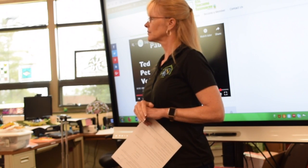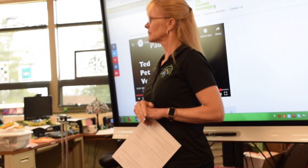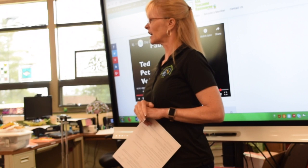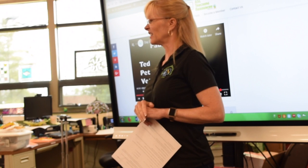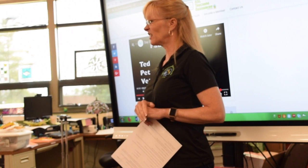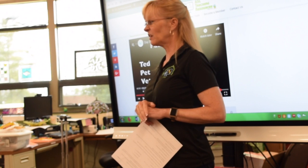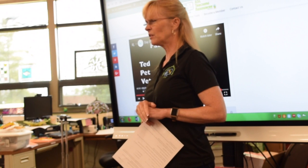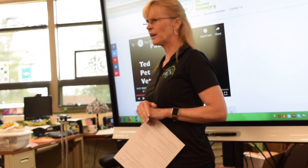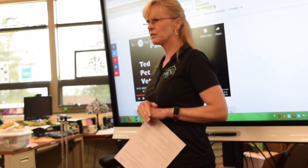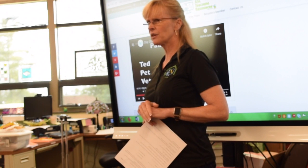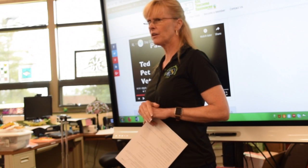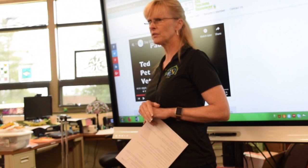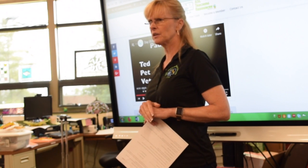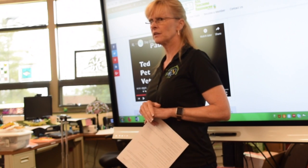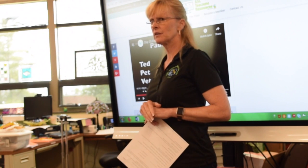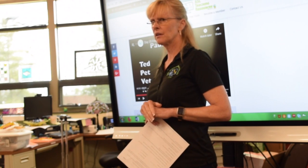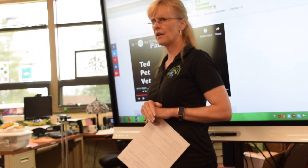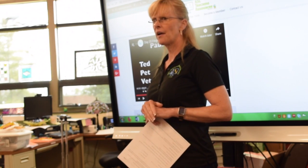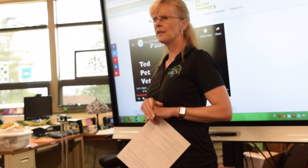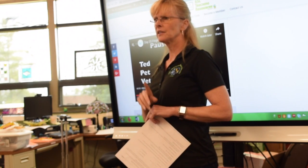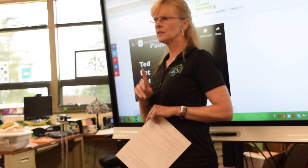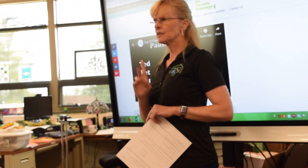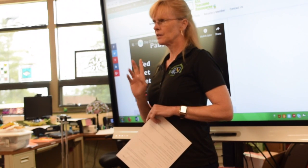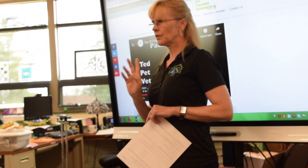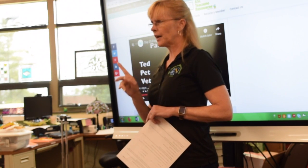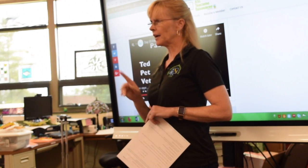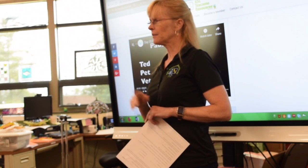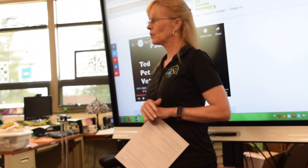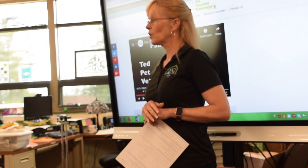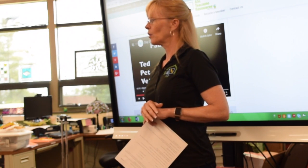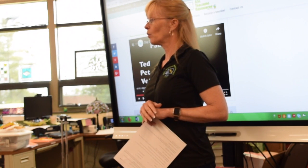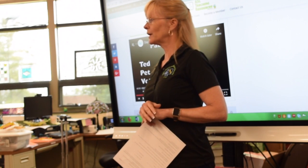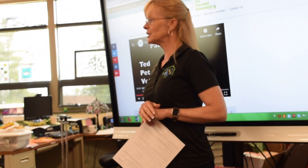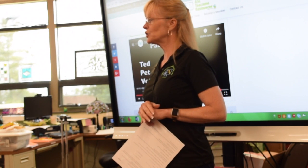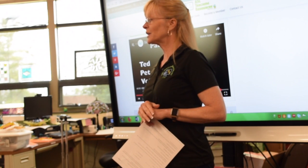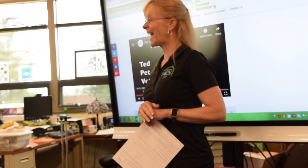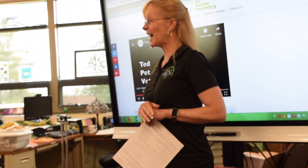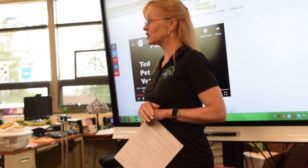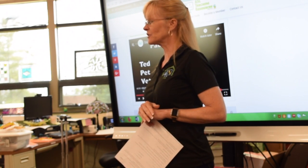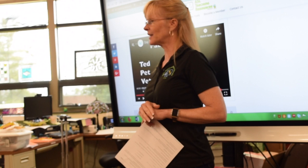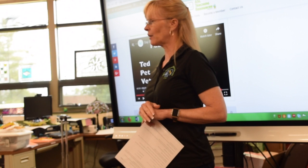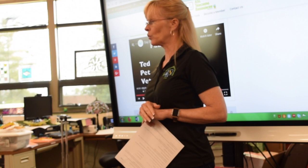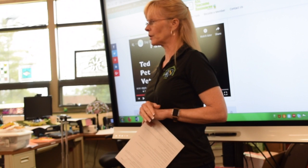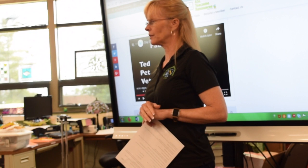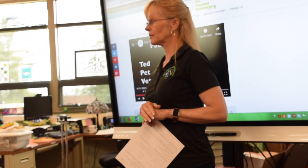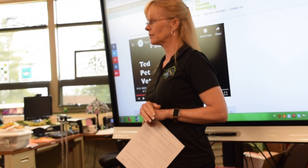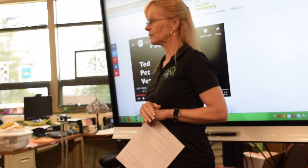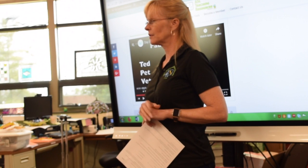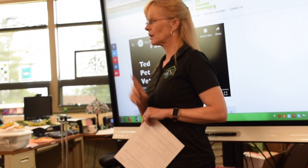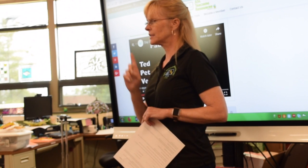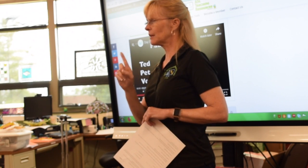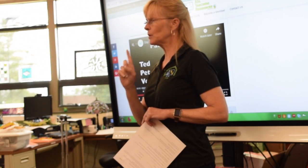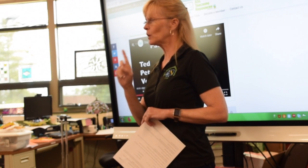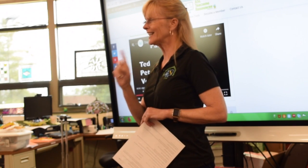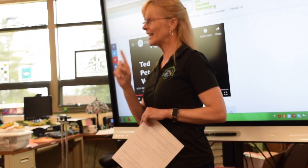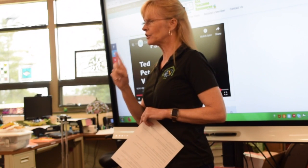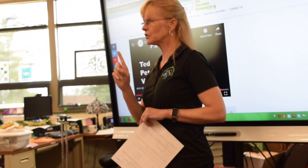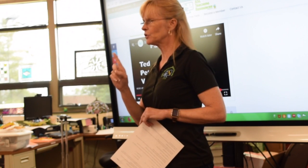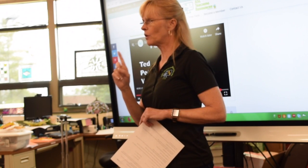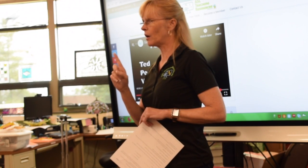I know, that was a hard one. Okay, what did you catch of that word? Tell me what letters you caught.